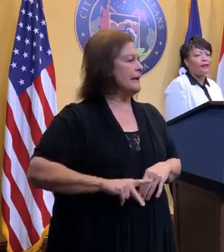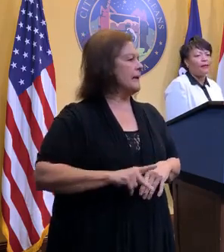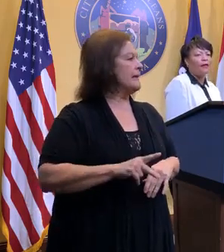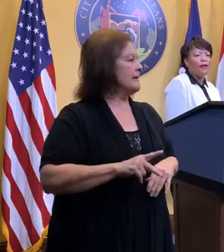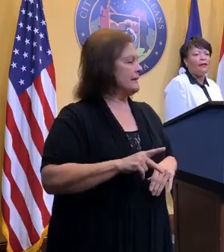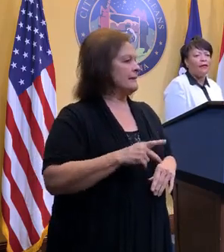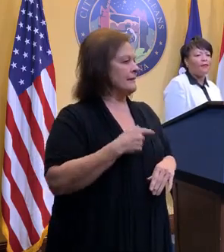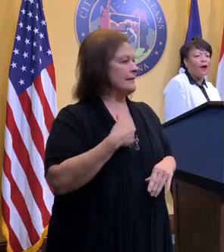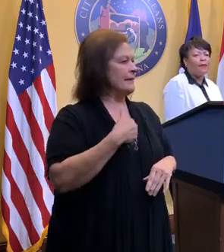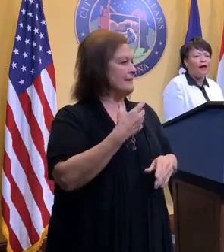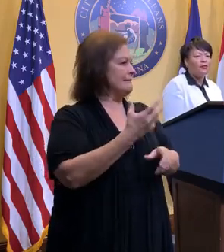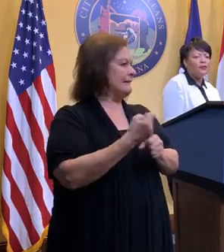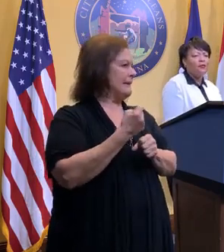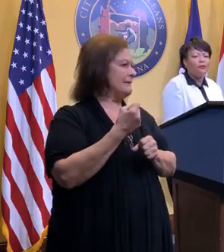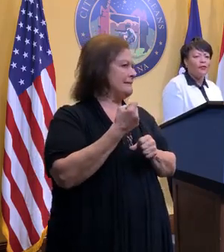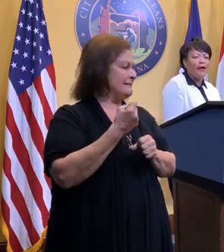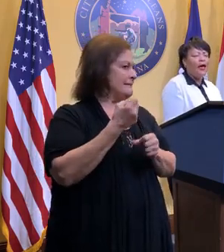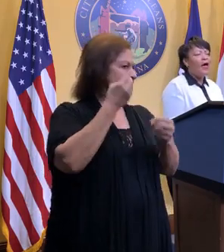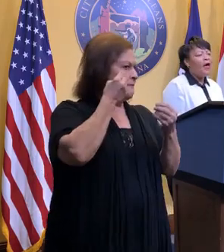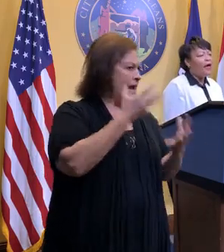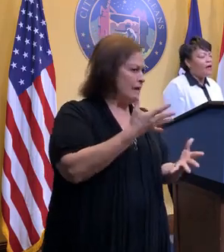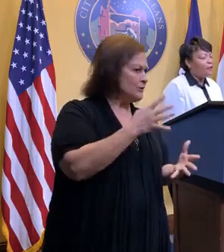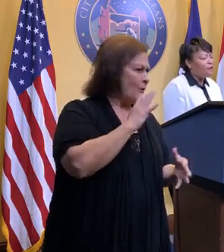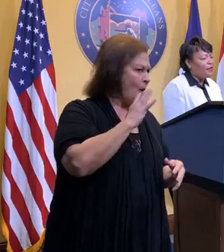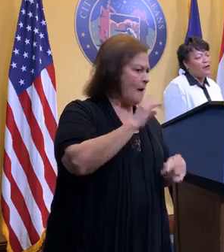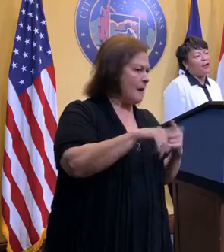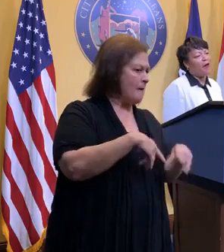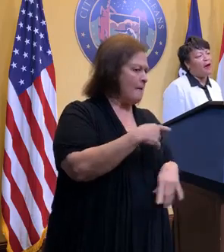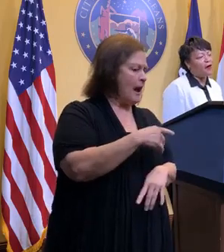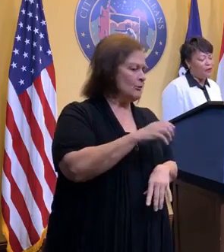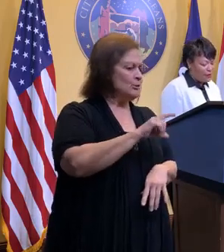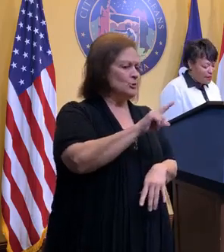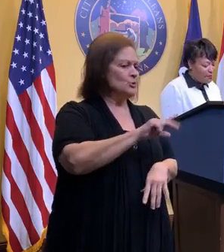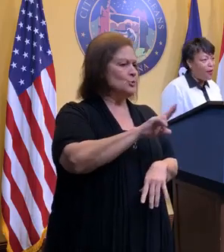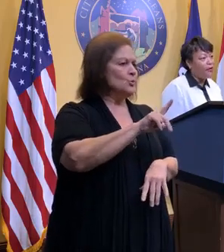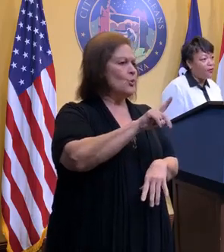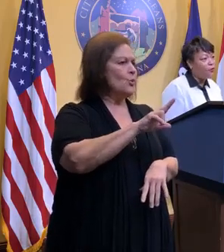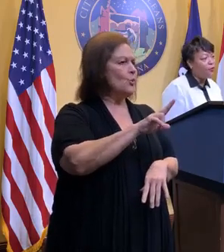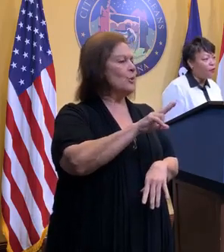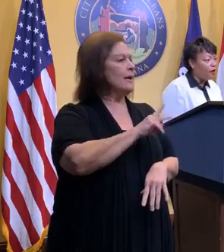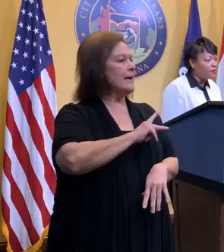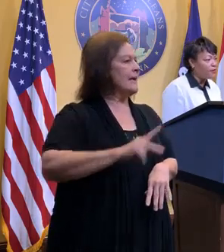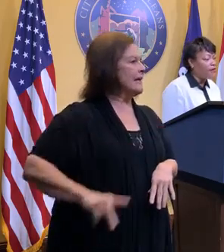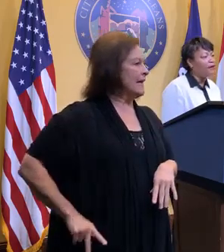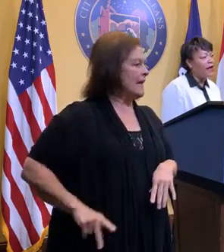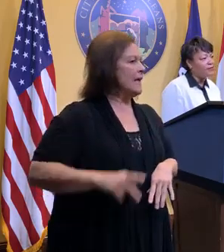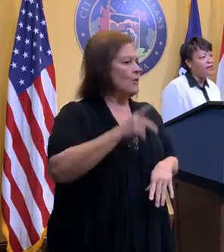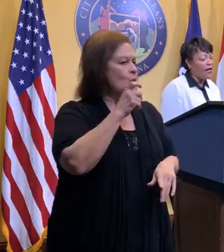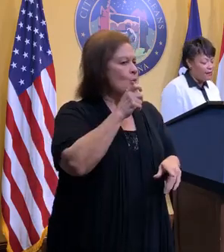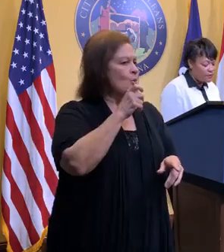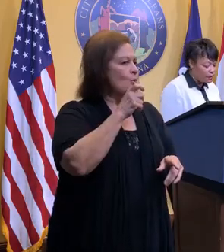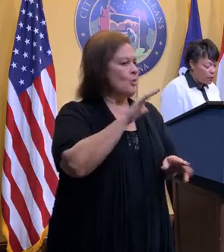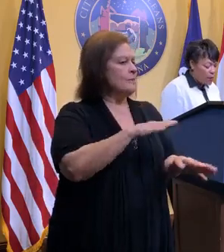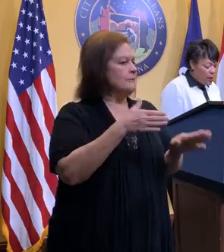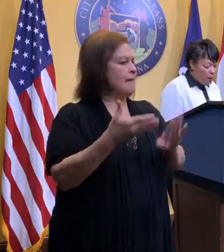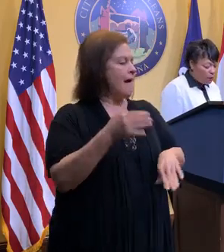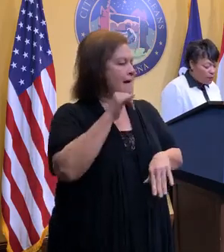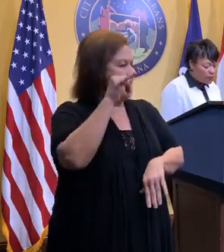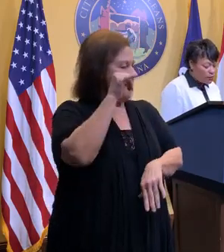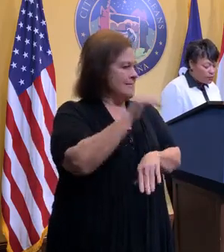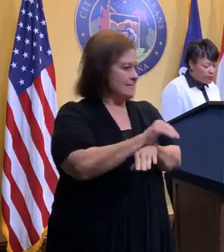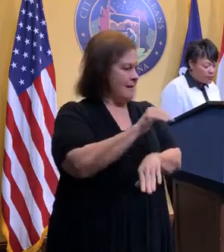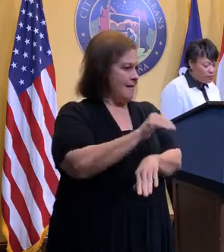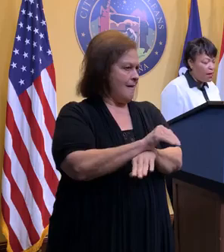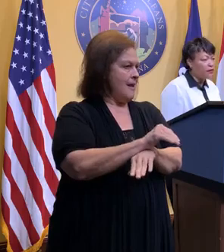out here, and I got the BD, and I'm talking about the Zulu King, and I'm thinking about our King Rainey, who we lost last night, and so